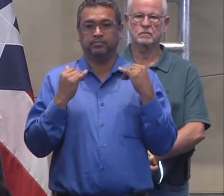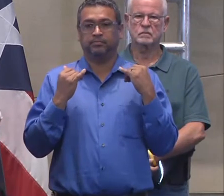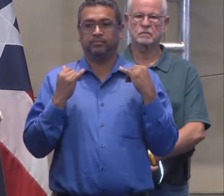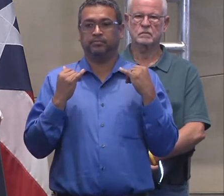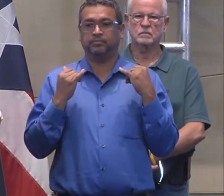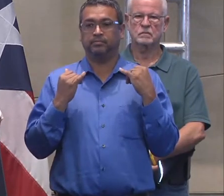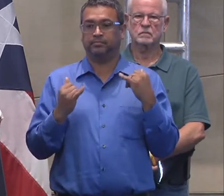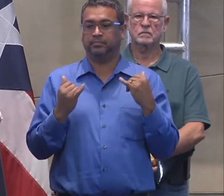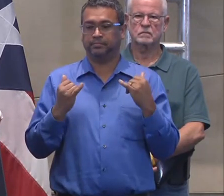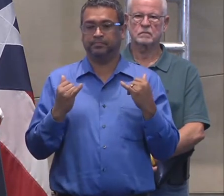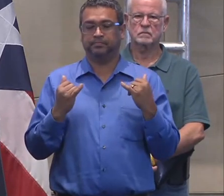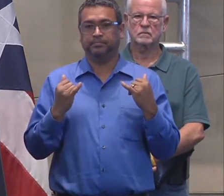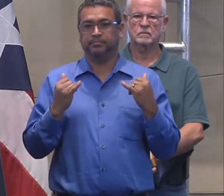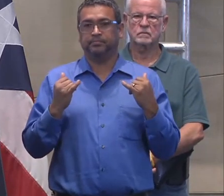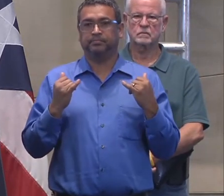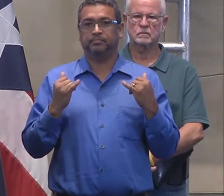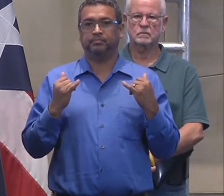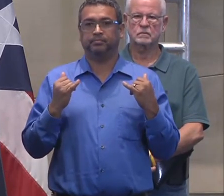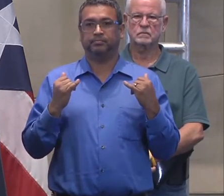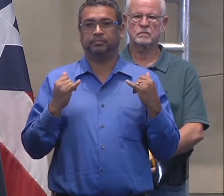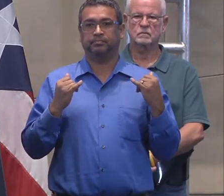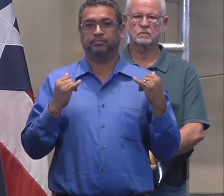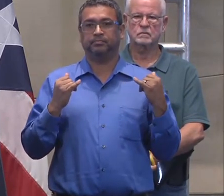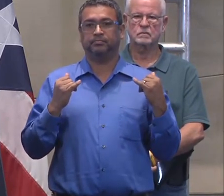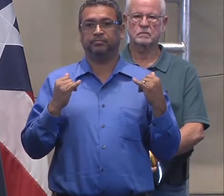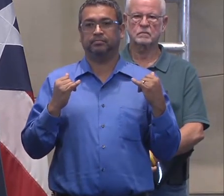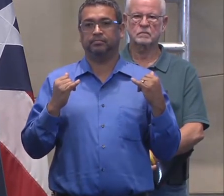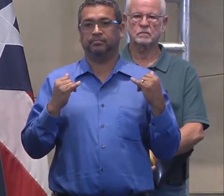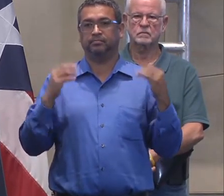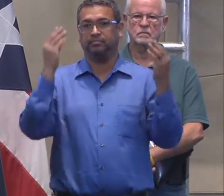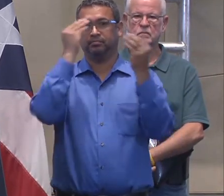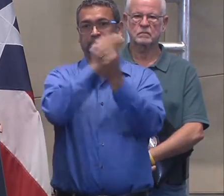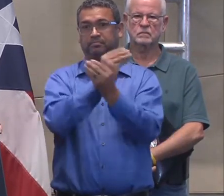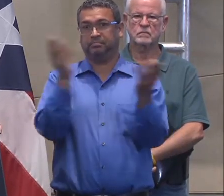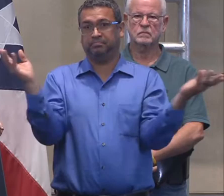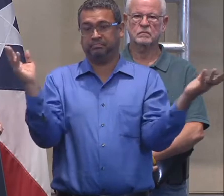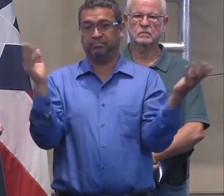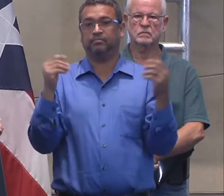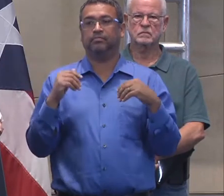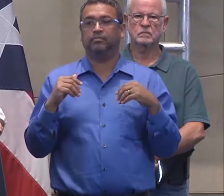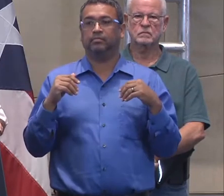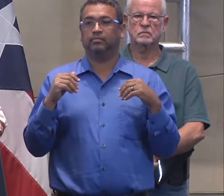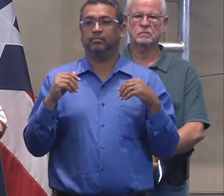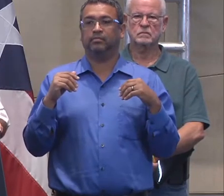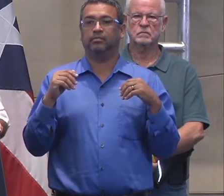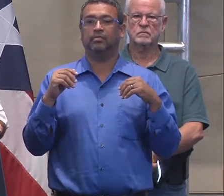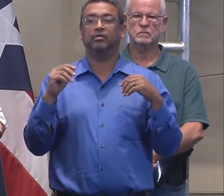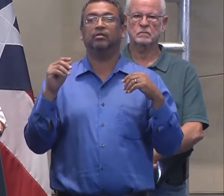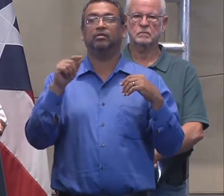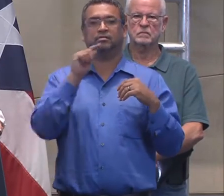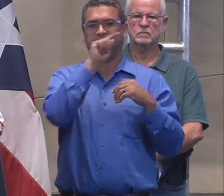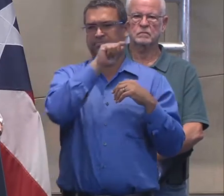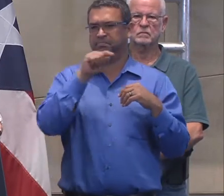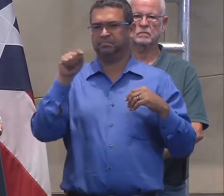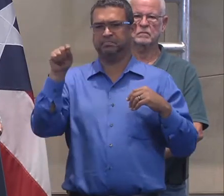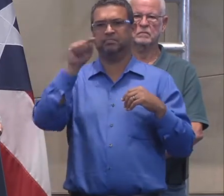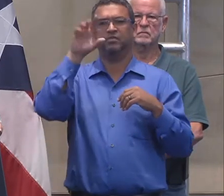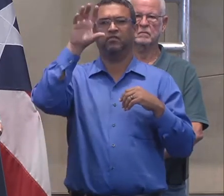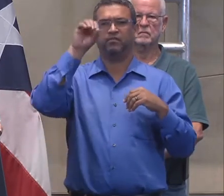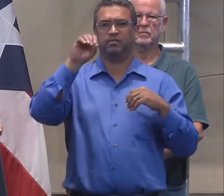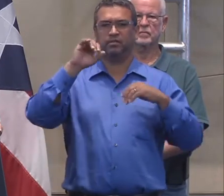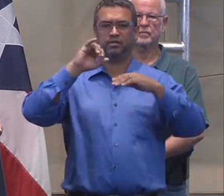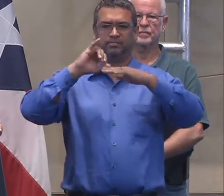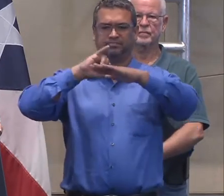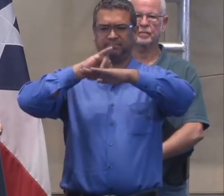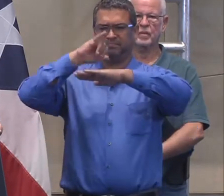as a broader message, we have sat cows installed in 15 municipalities. We